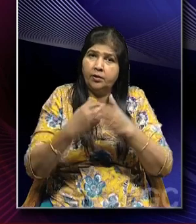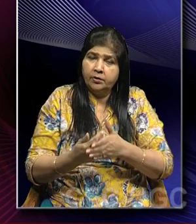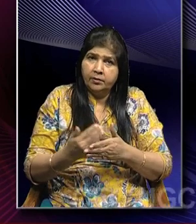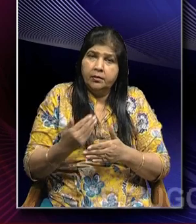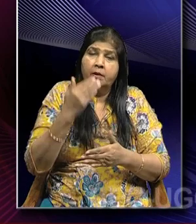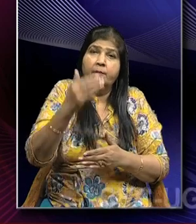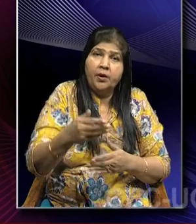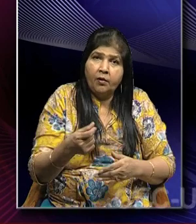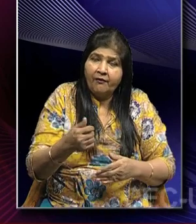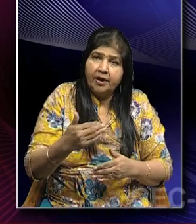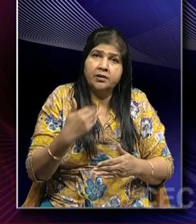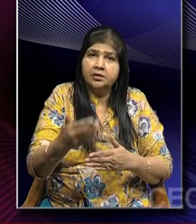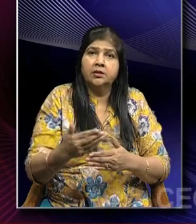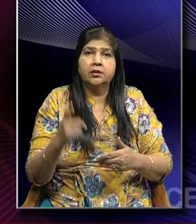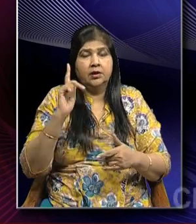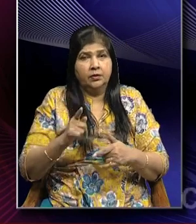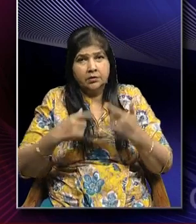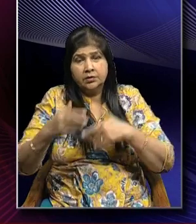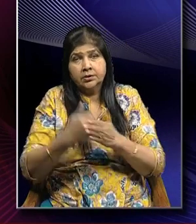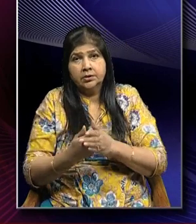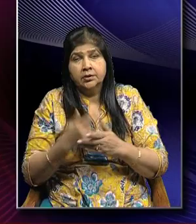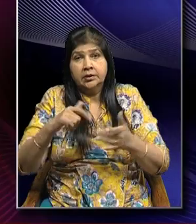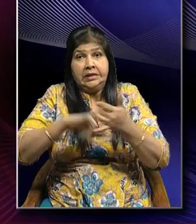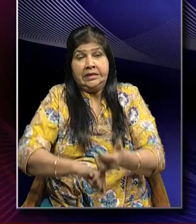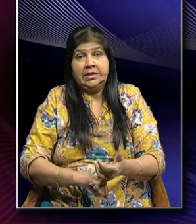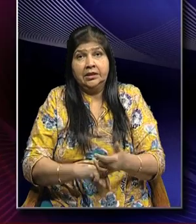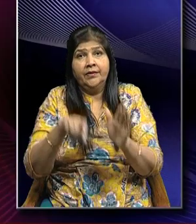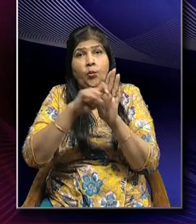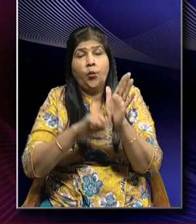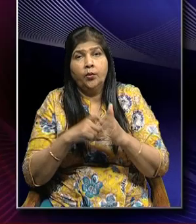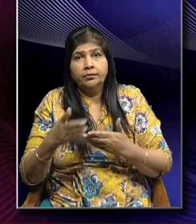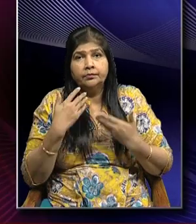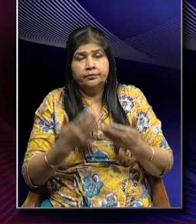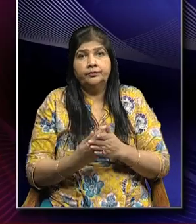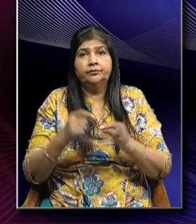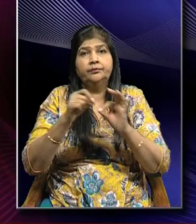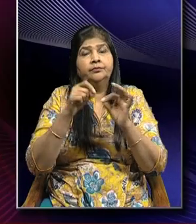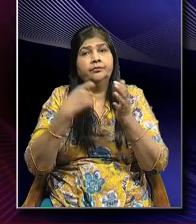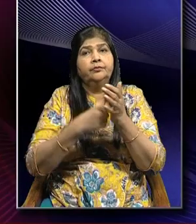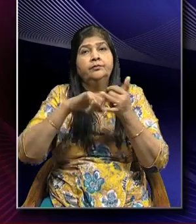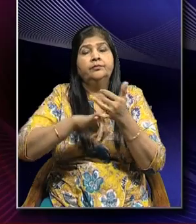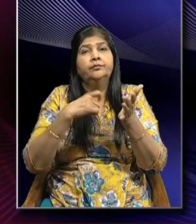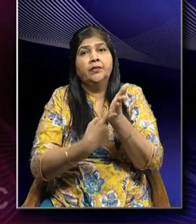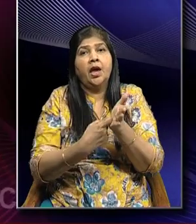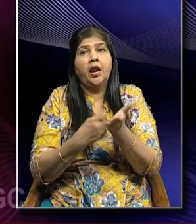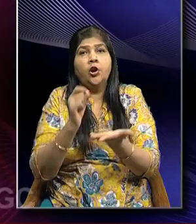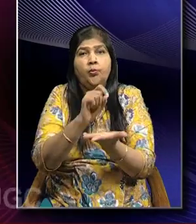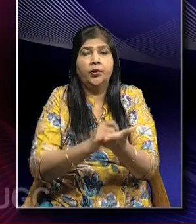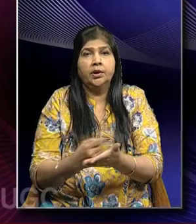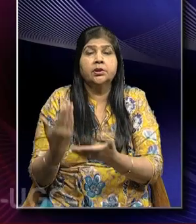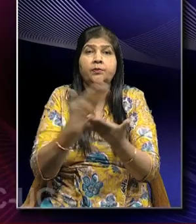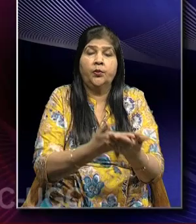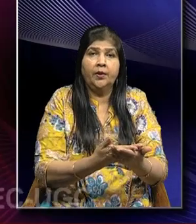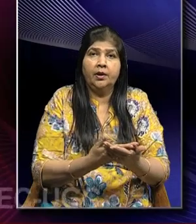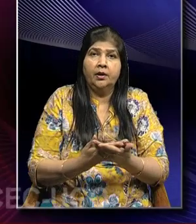beyond financials, that also plays a significant role, and BRSR reporting is providing us an